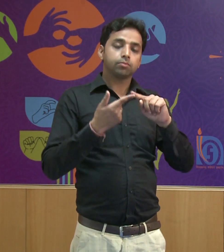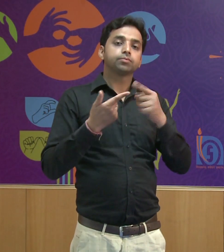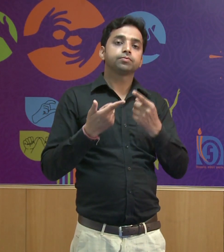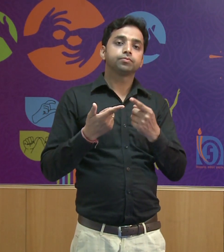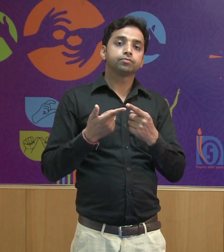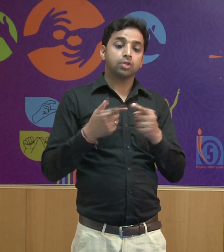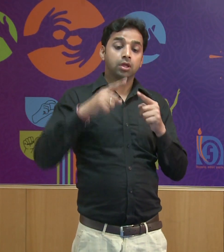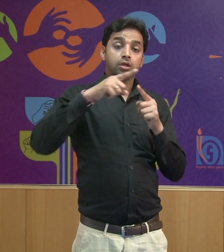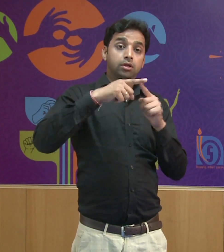Tibet,